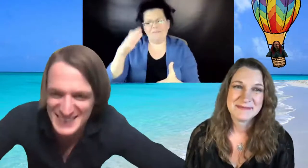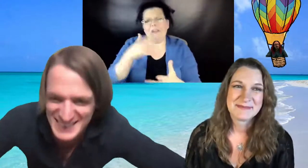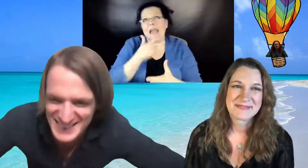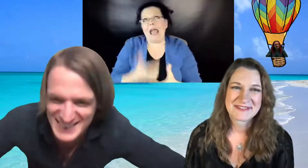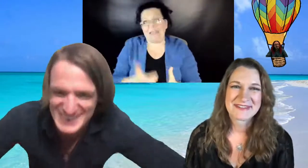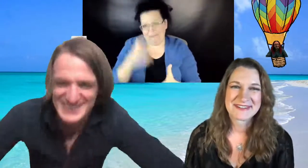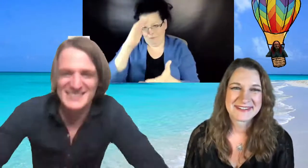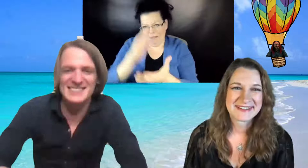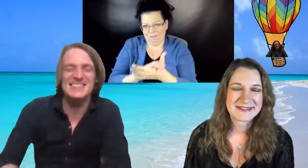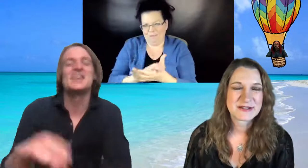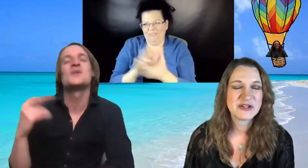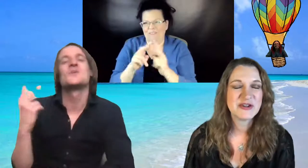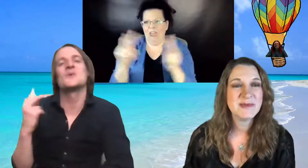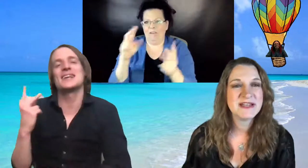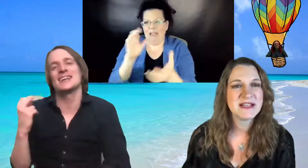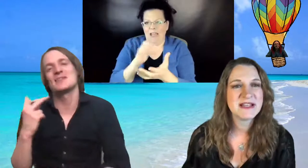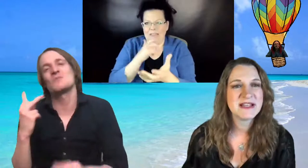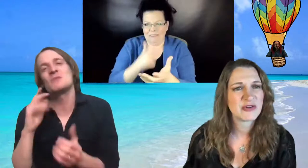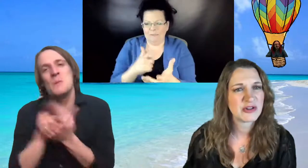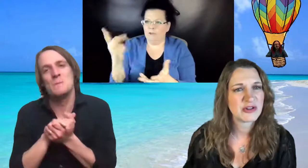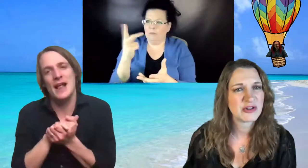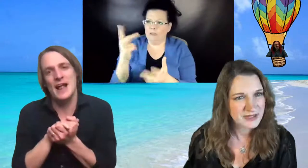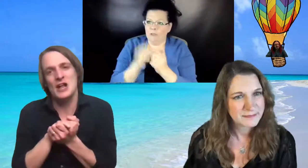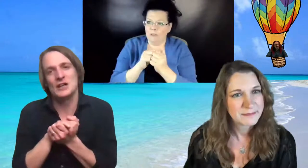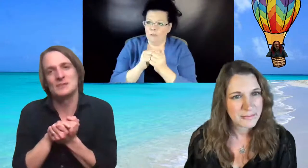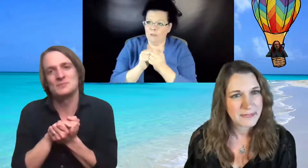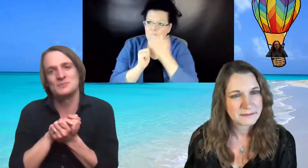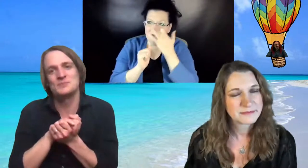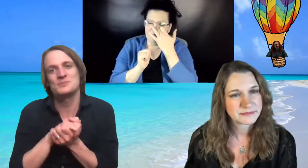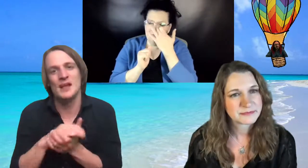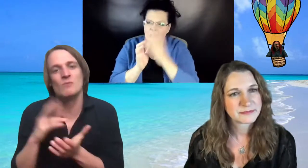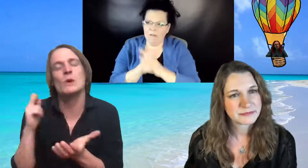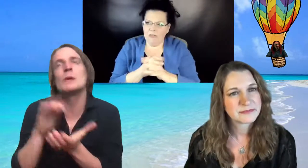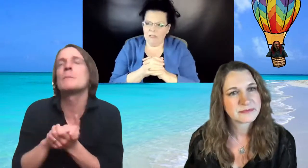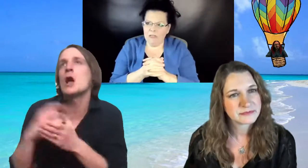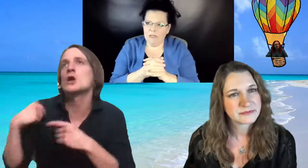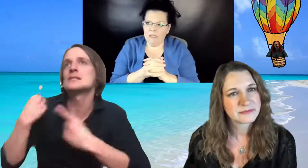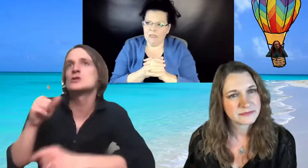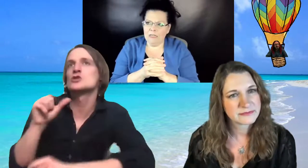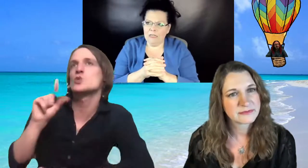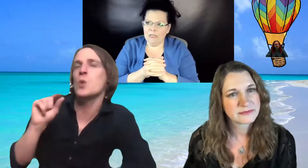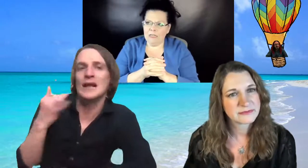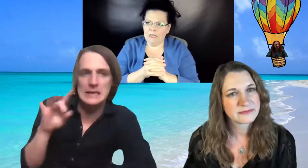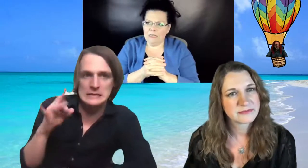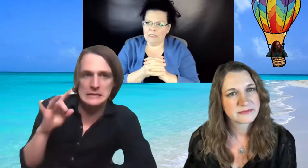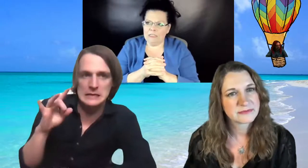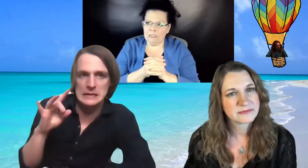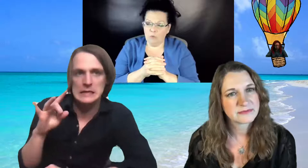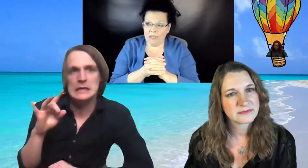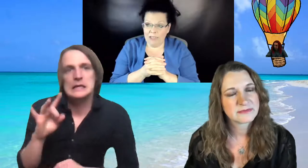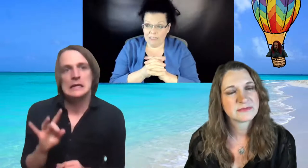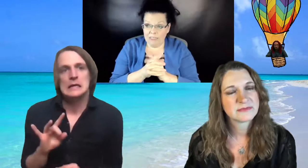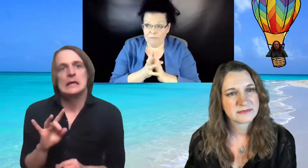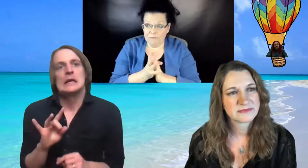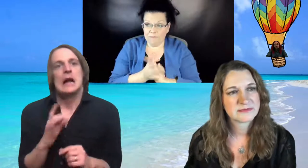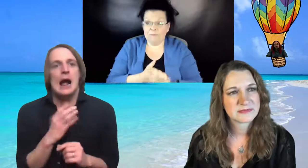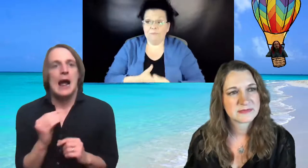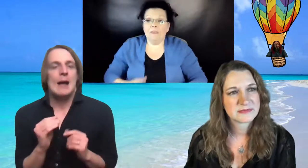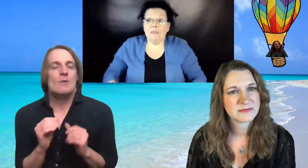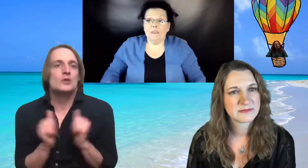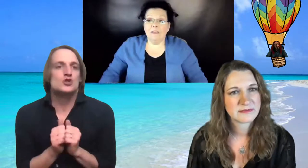husband. So you've been together for a long time. We've been married since